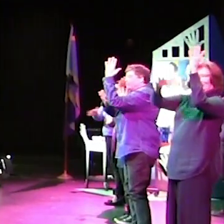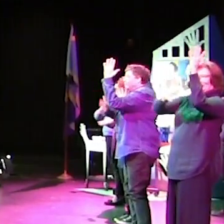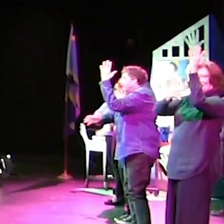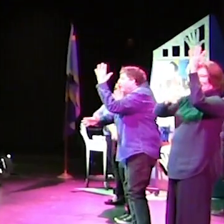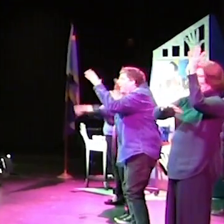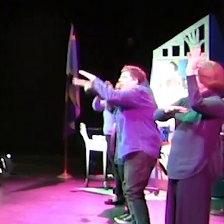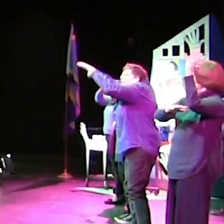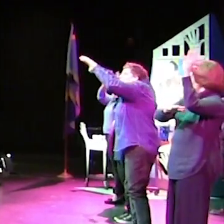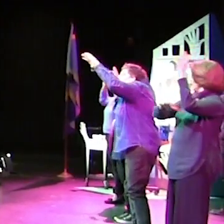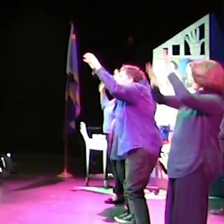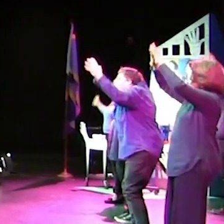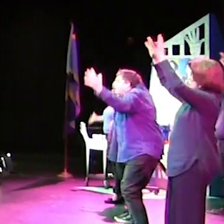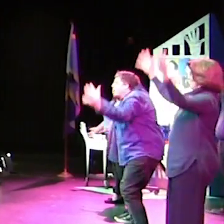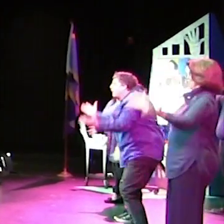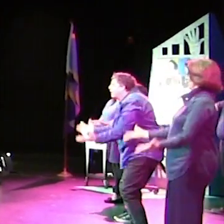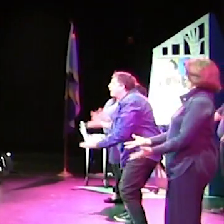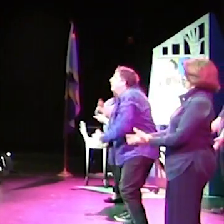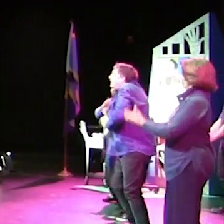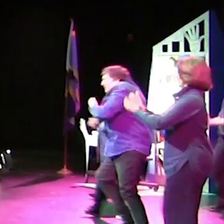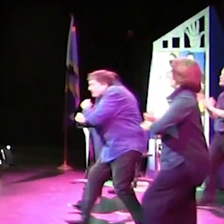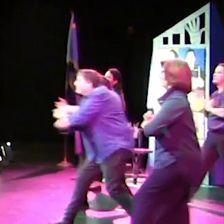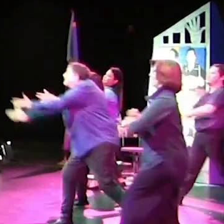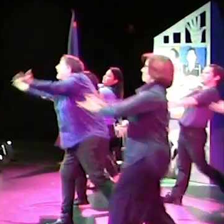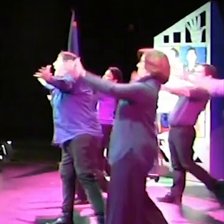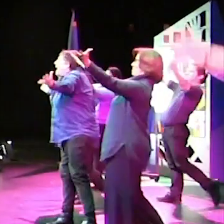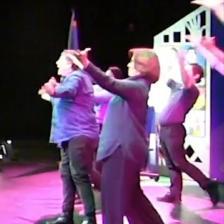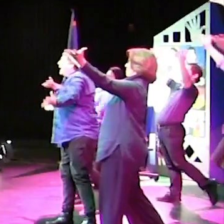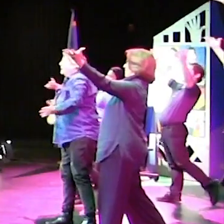leaves falling. All of this expressed for you.